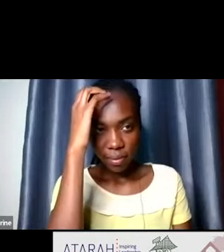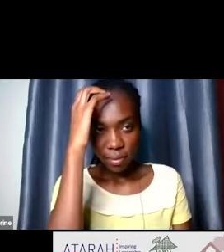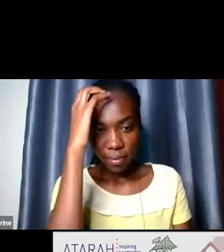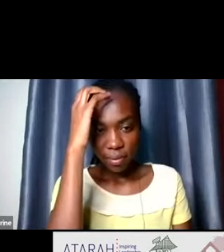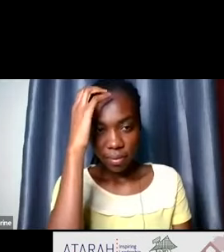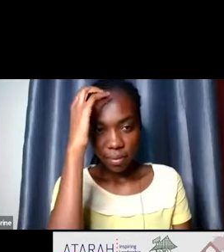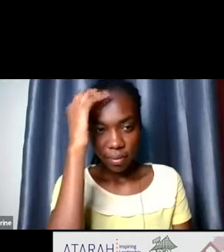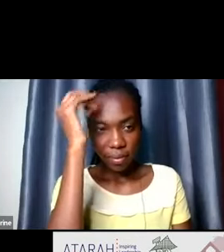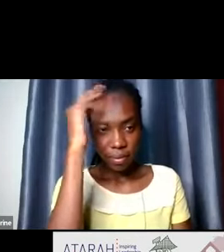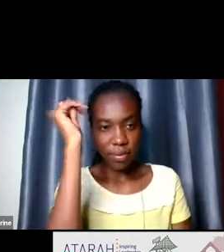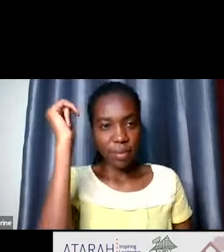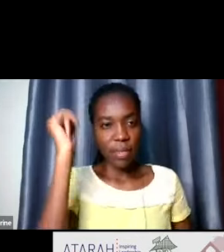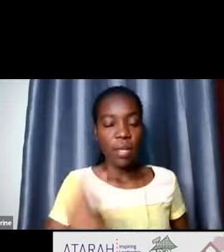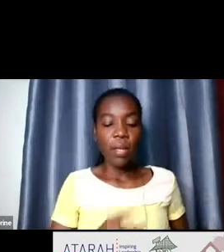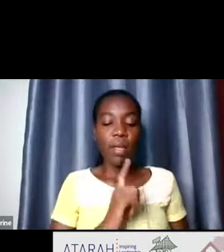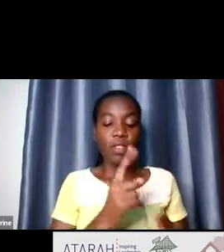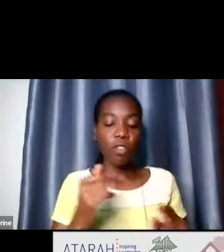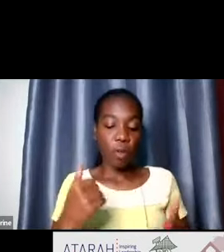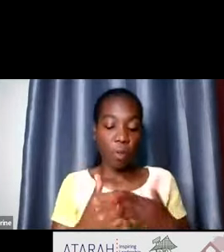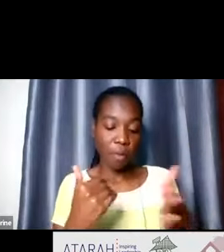So before